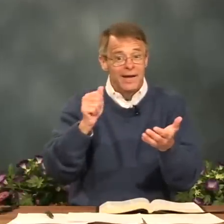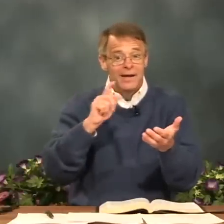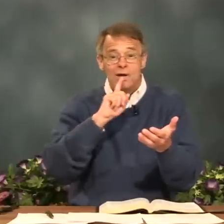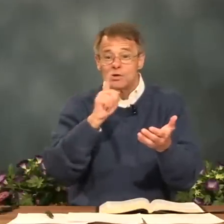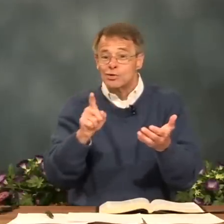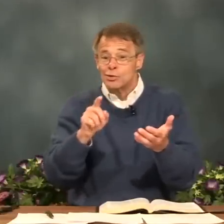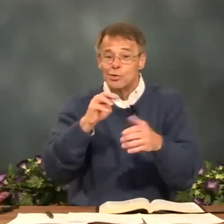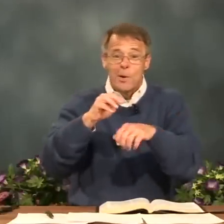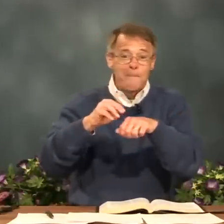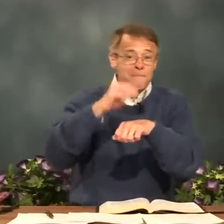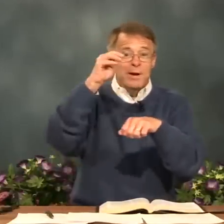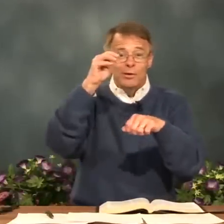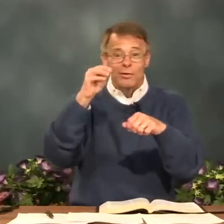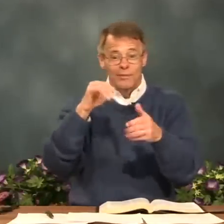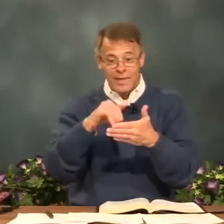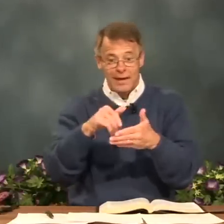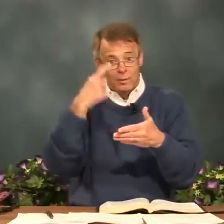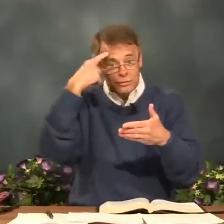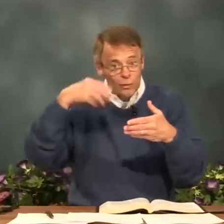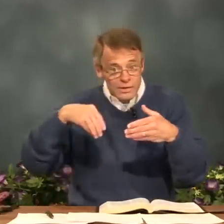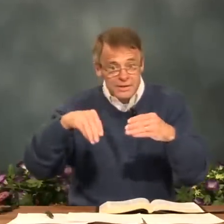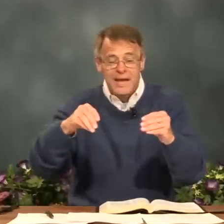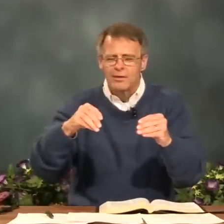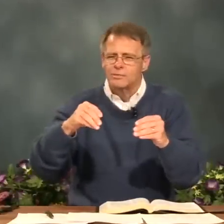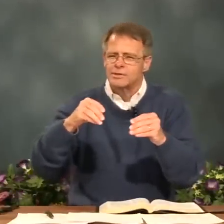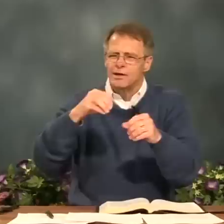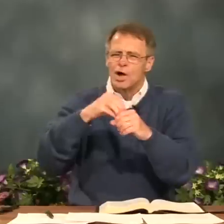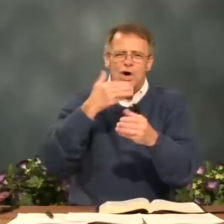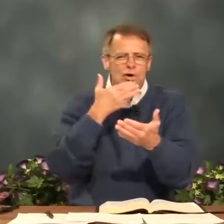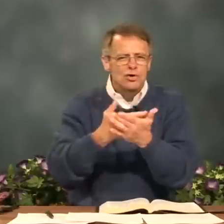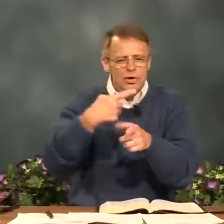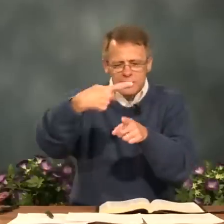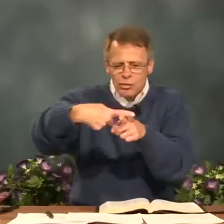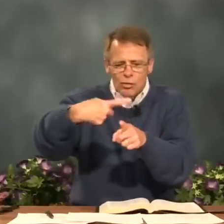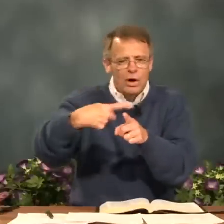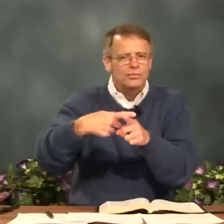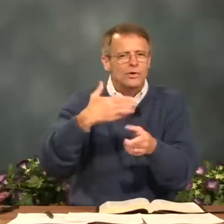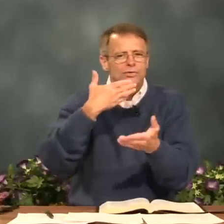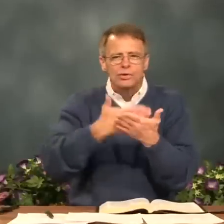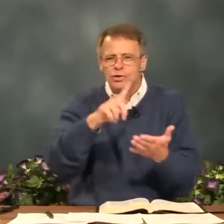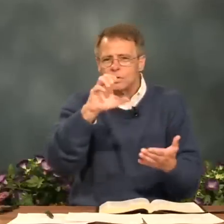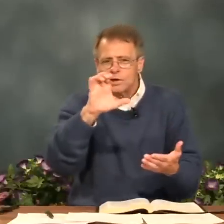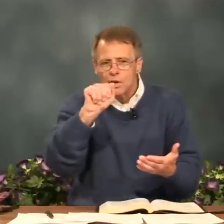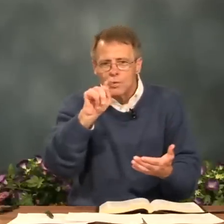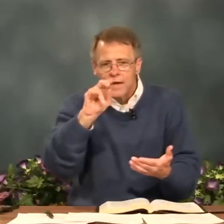a true miracle that it was for sale. It was in a good crossroads, good